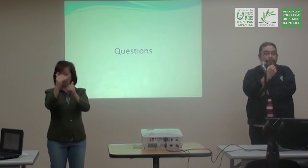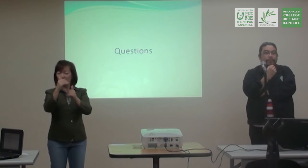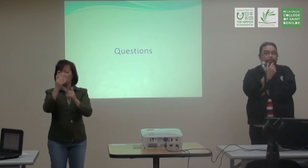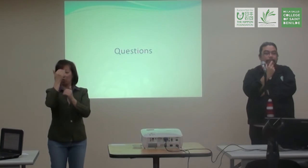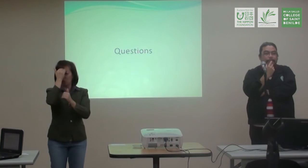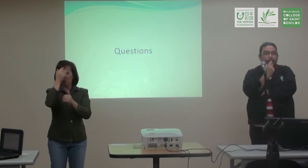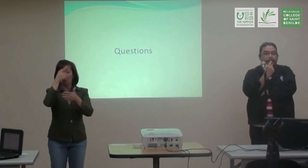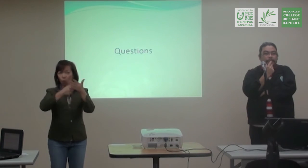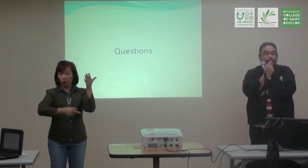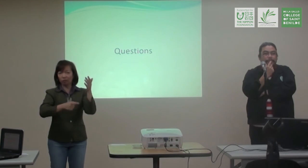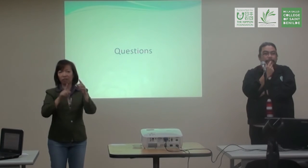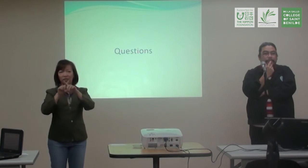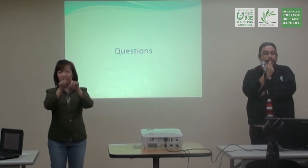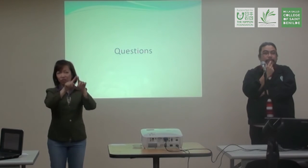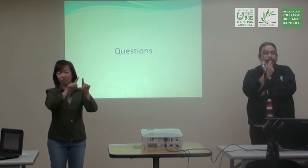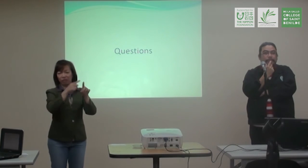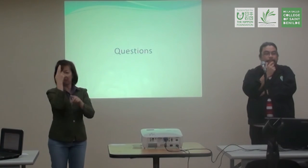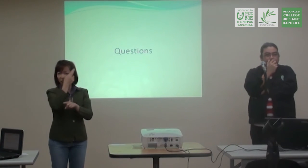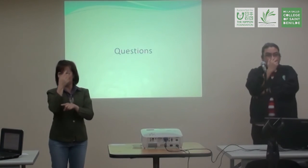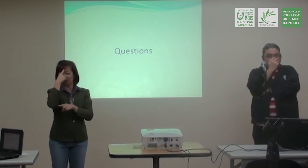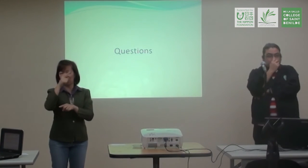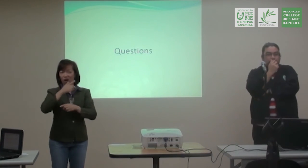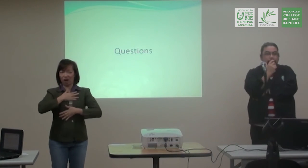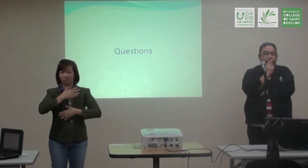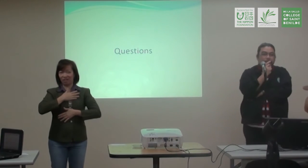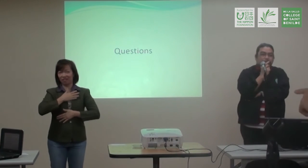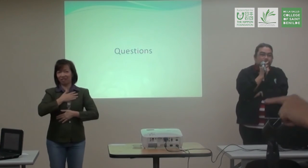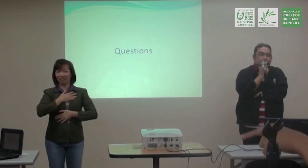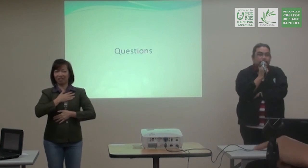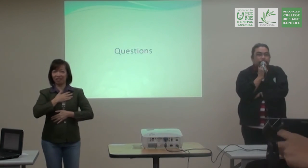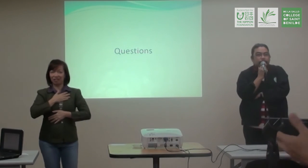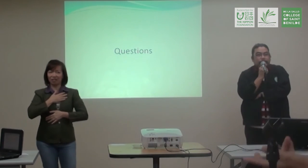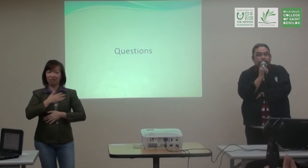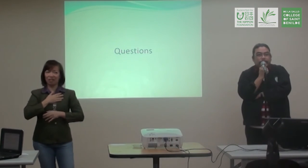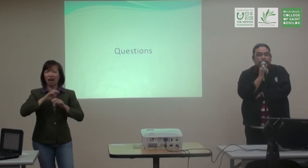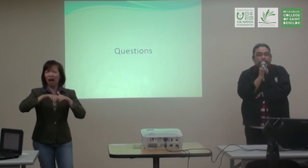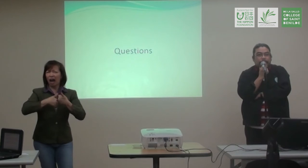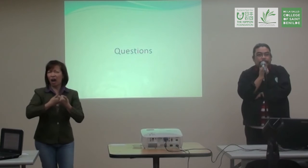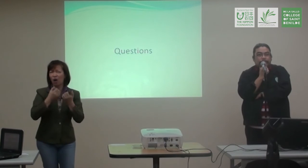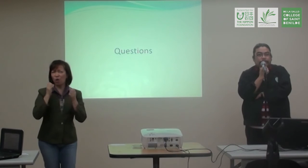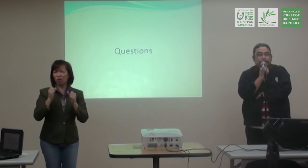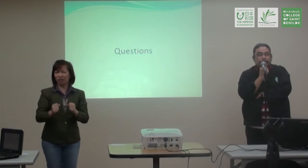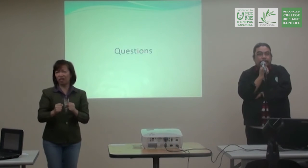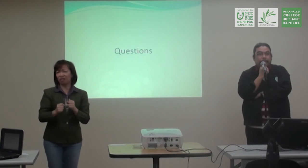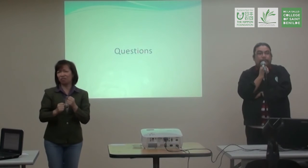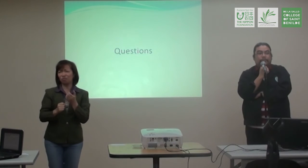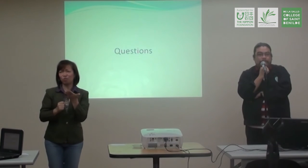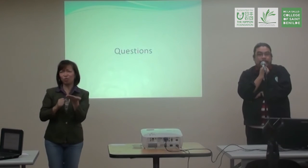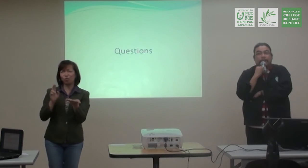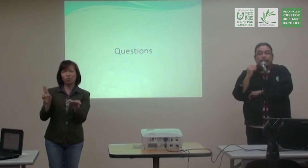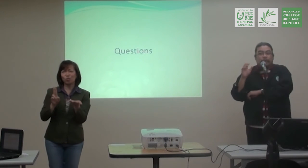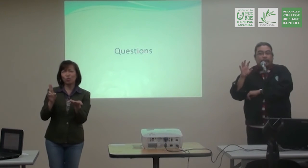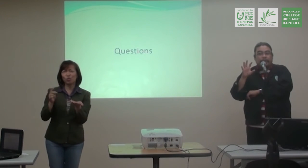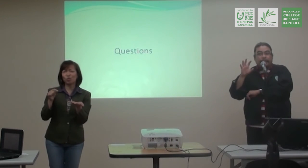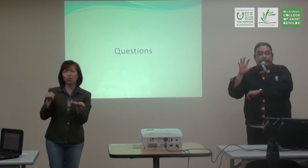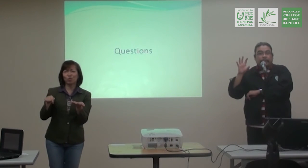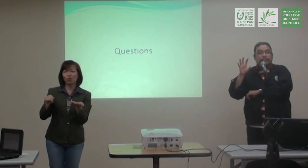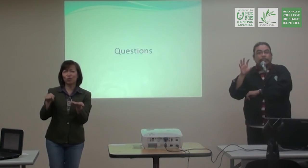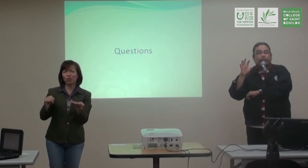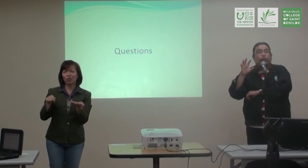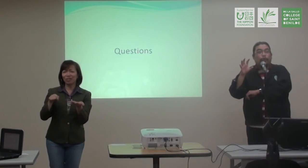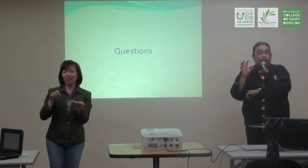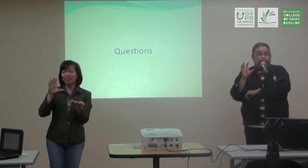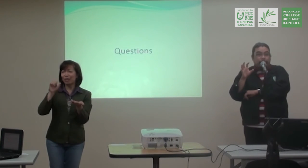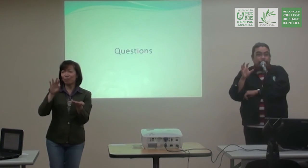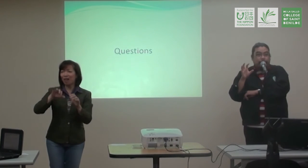the deeper reason behind the happiness as a context, how can the teachers use this. Yeah, but again,